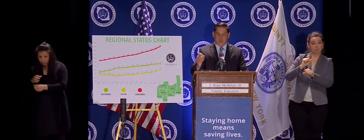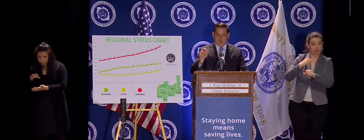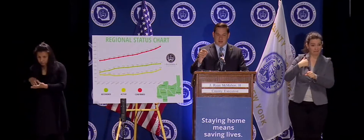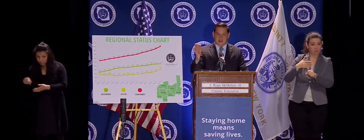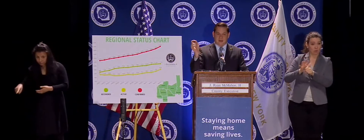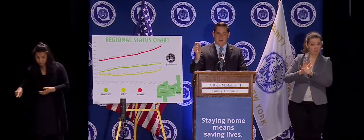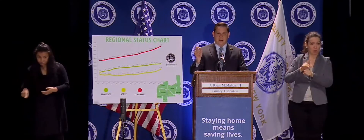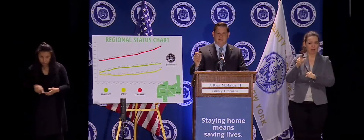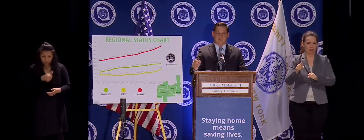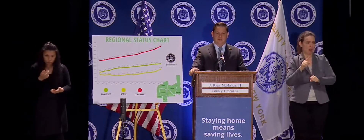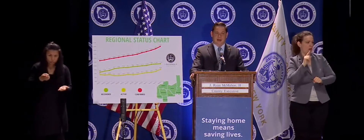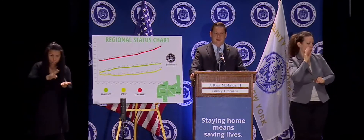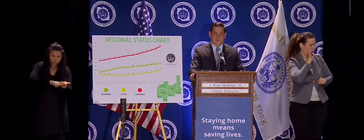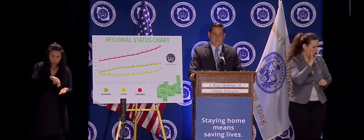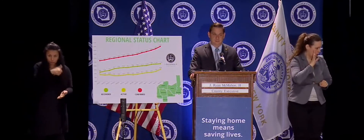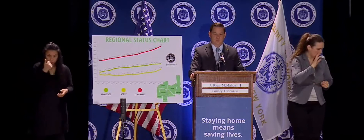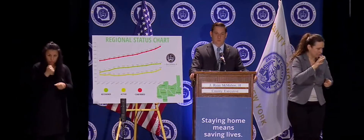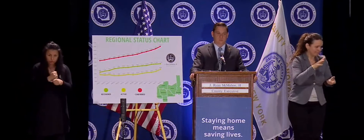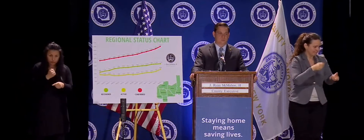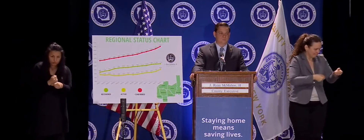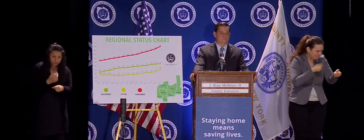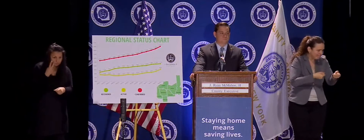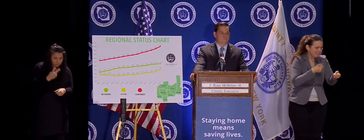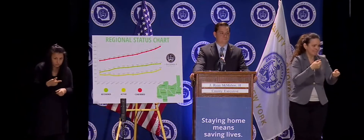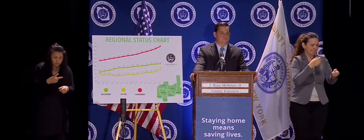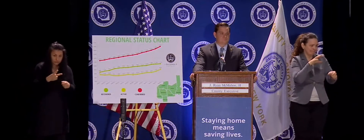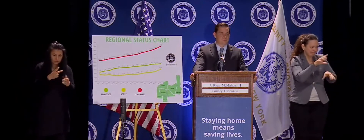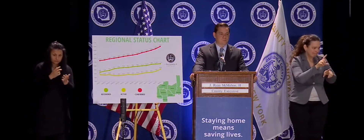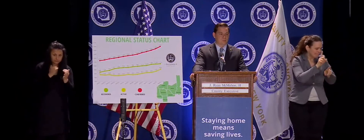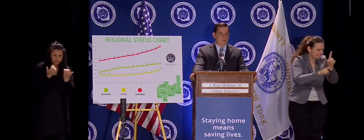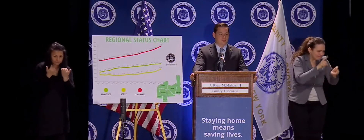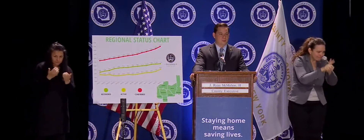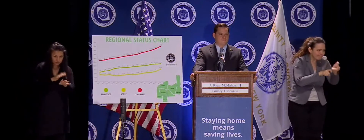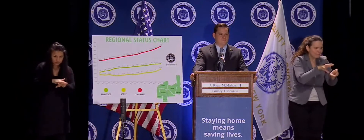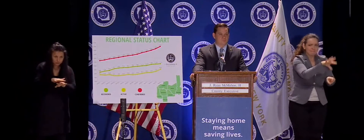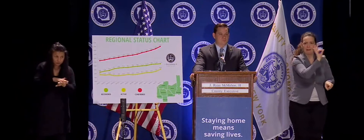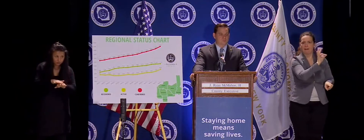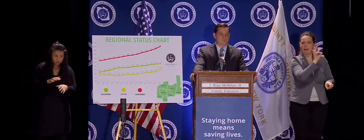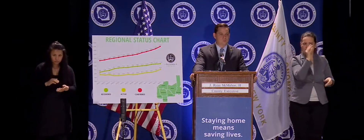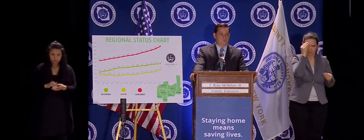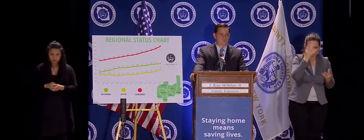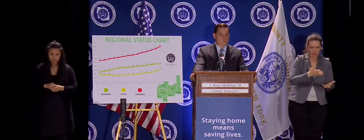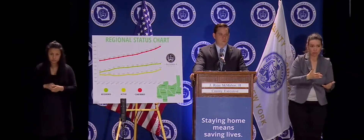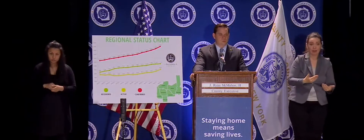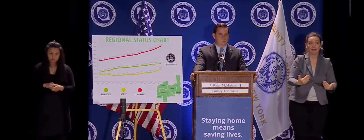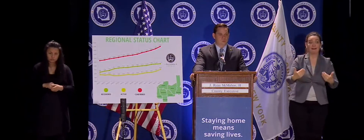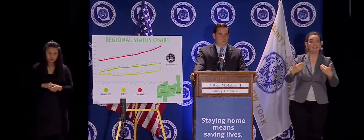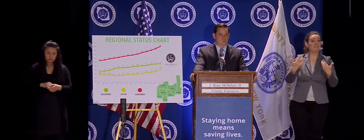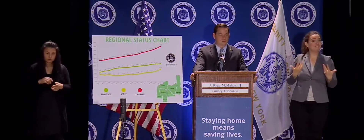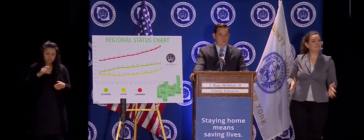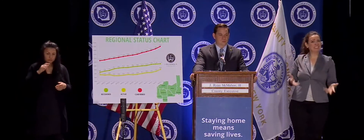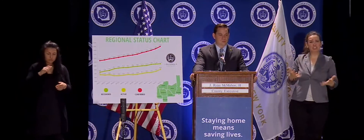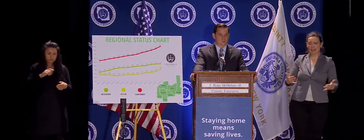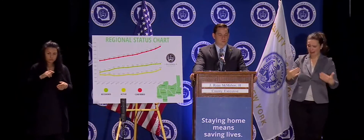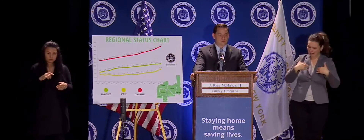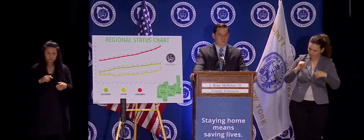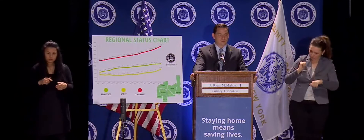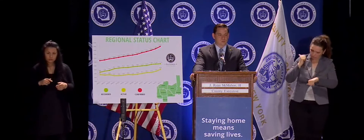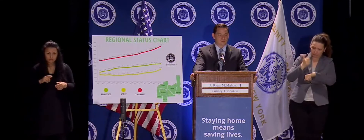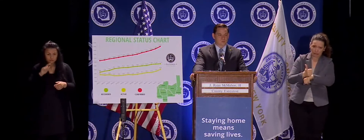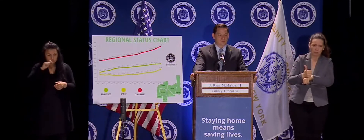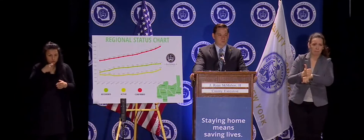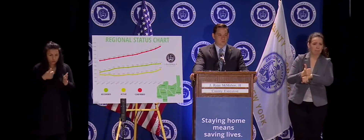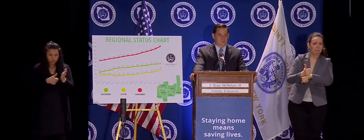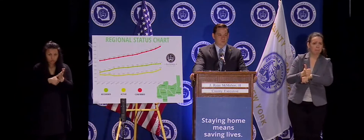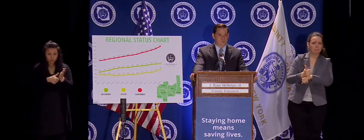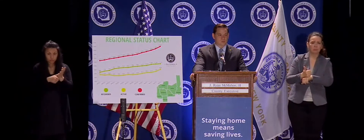You can check that box. We got it. How much does each test cost? And 13,000 tests a month moving forward